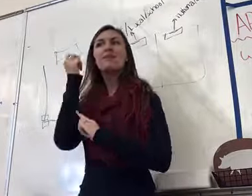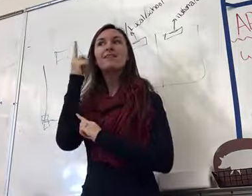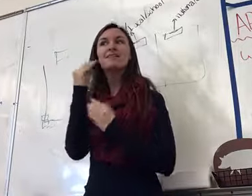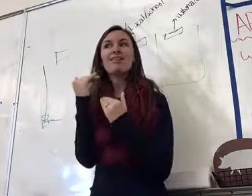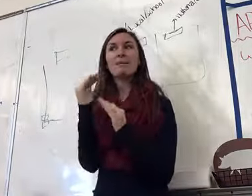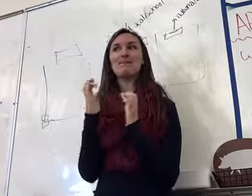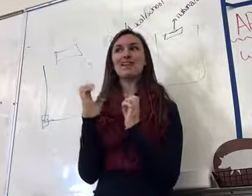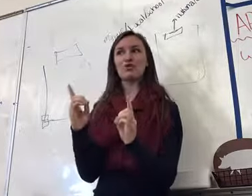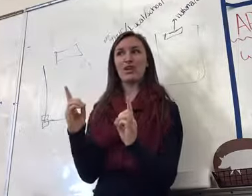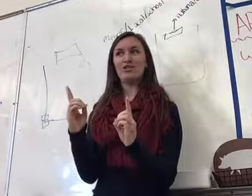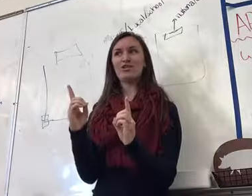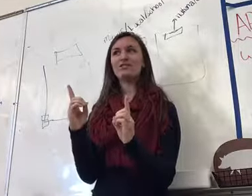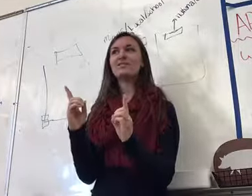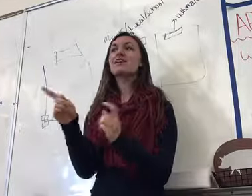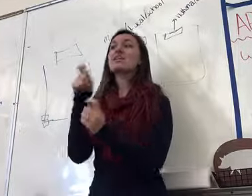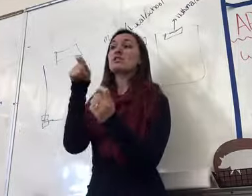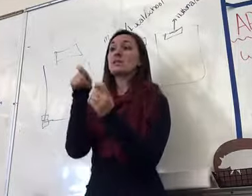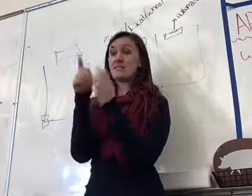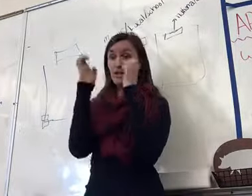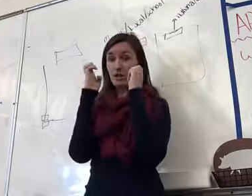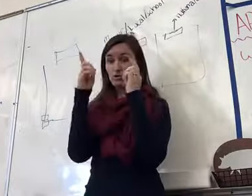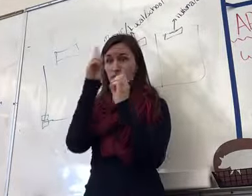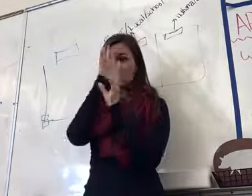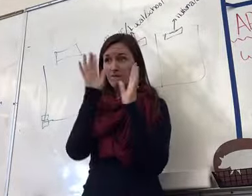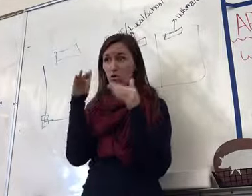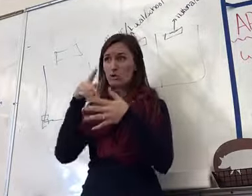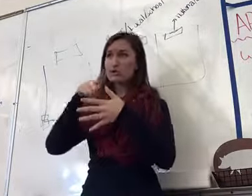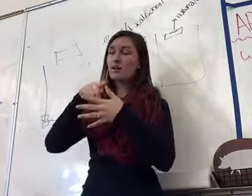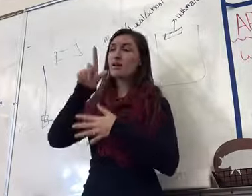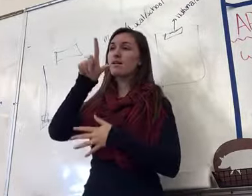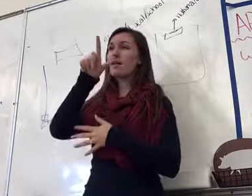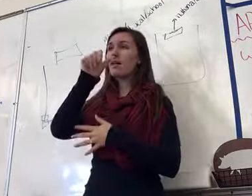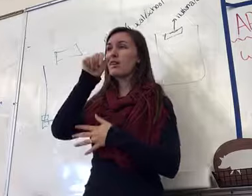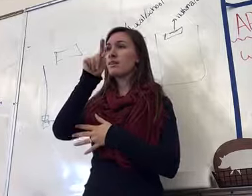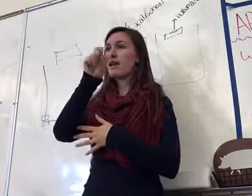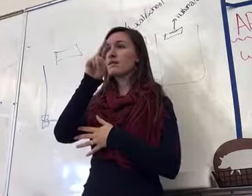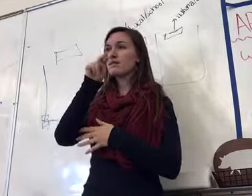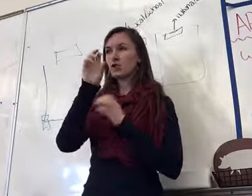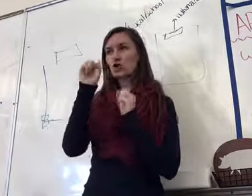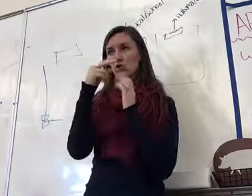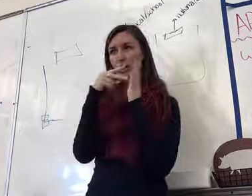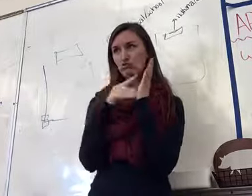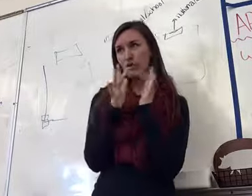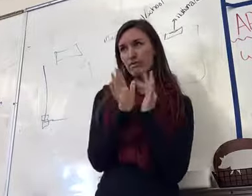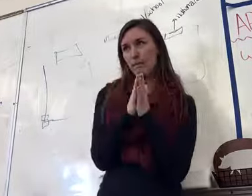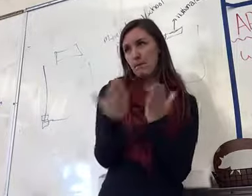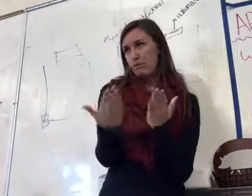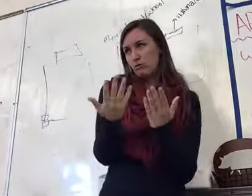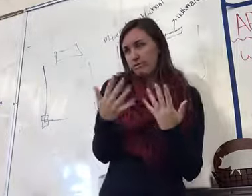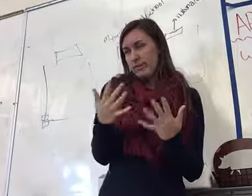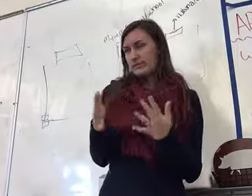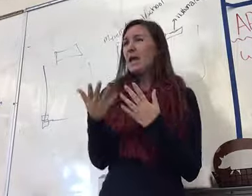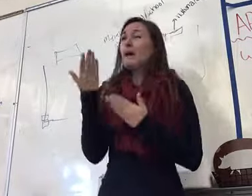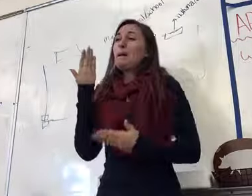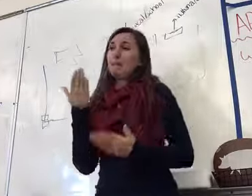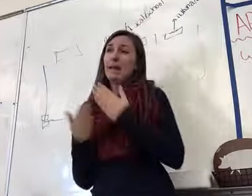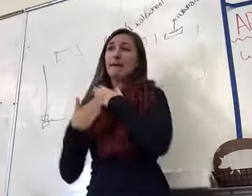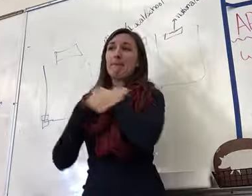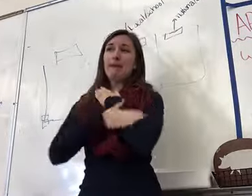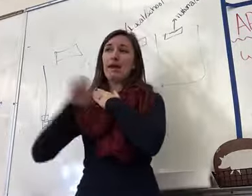going to be an education that's going to focus on Latin in order to read the Bible, possibly a foreign language, more than likely French. You're going to